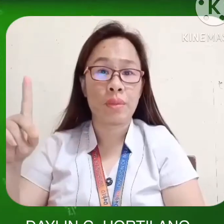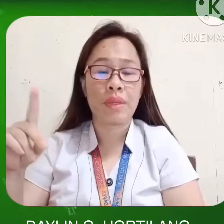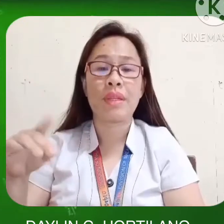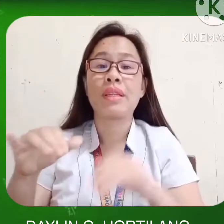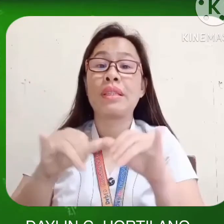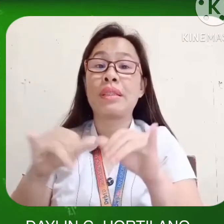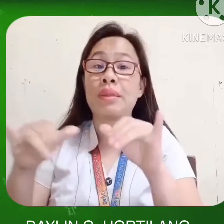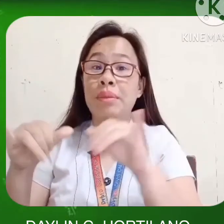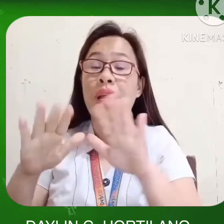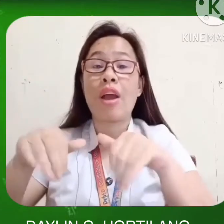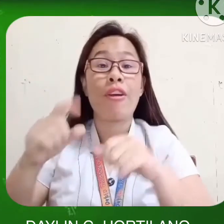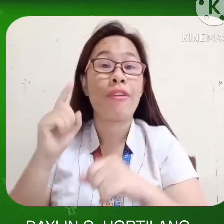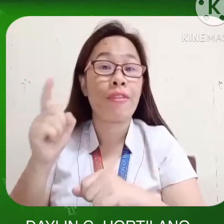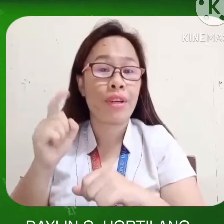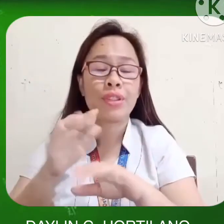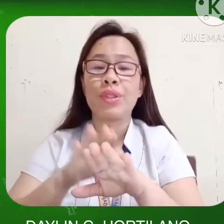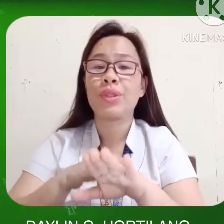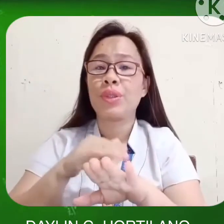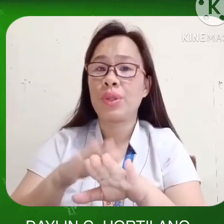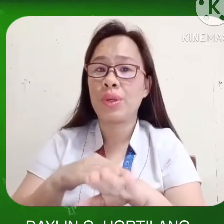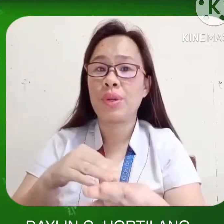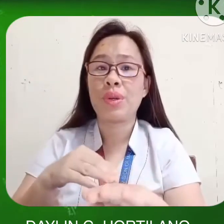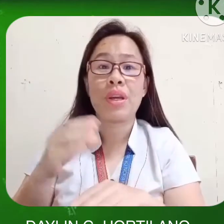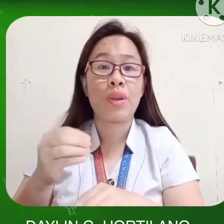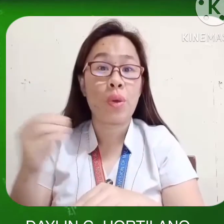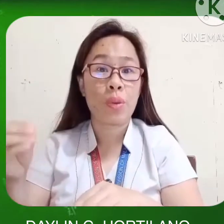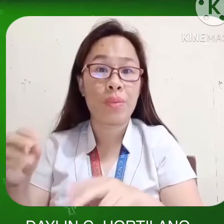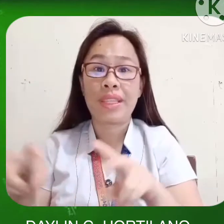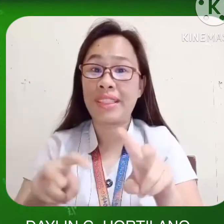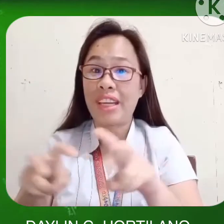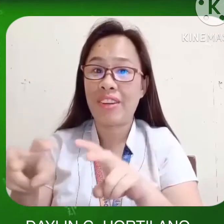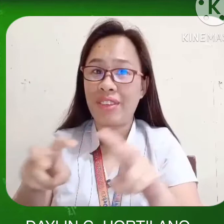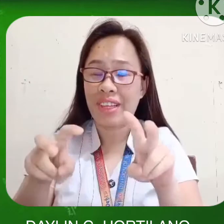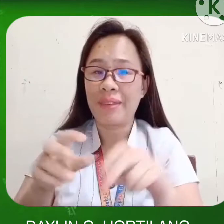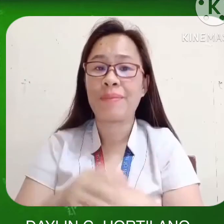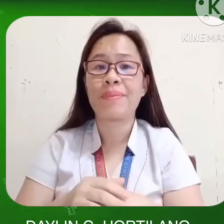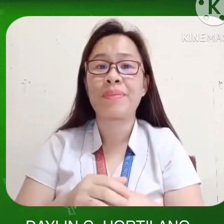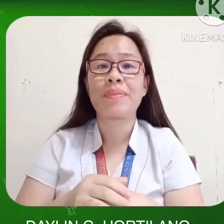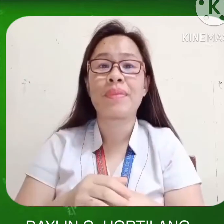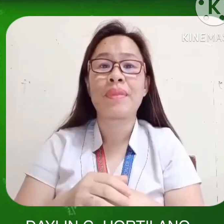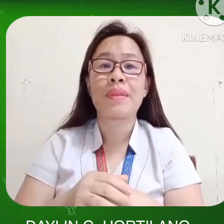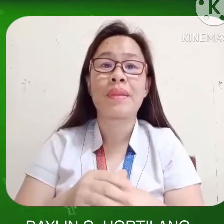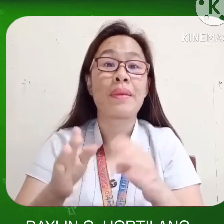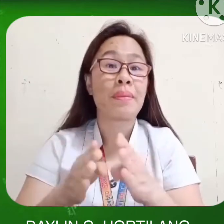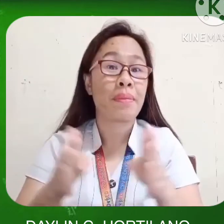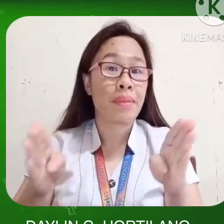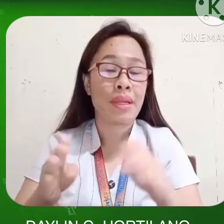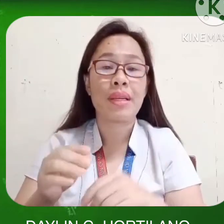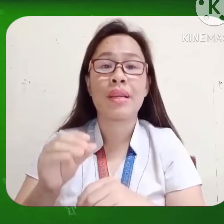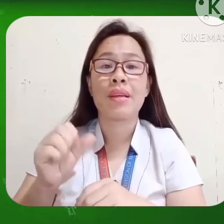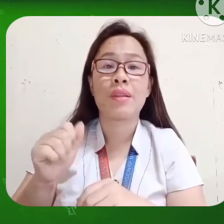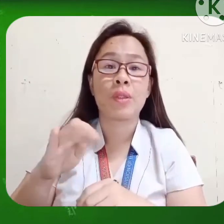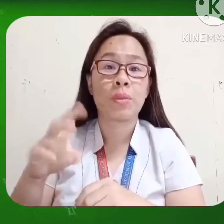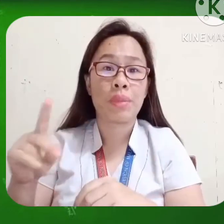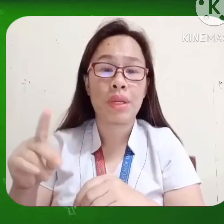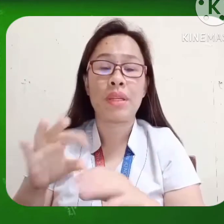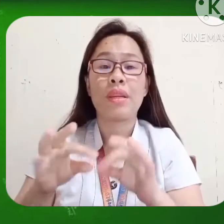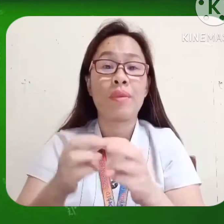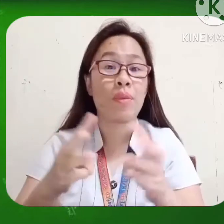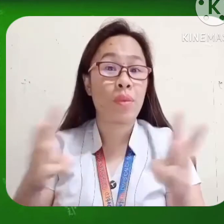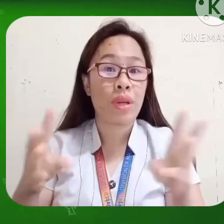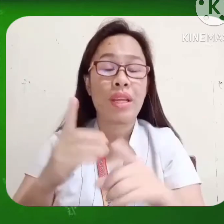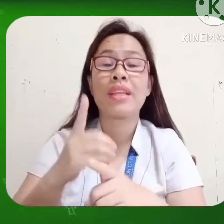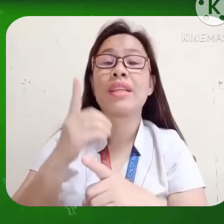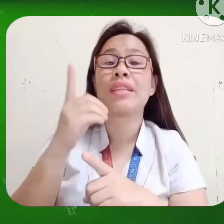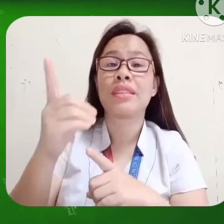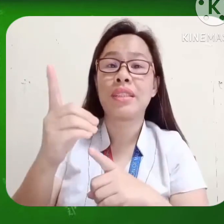Speed is a measure of how fast or slow an object travels. Mas malaki ang value ng speed kung